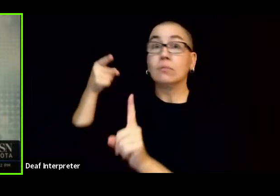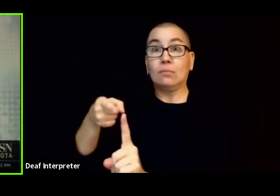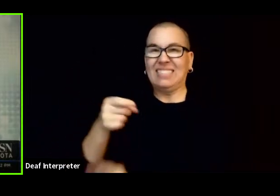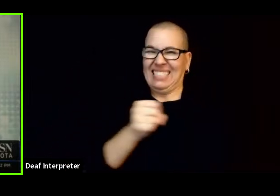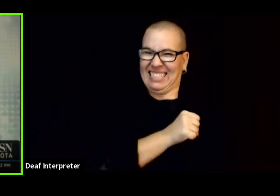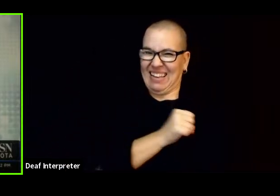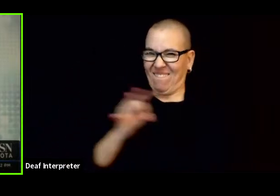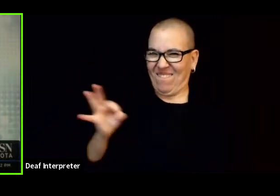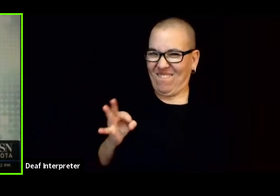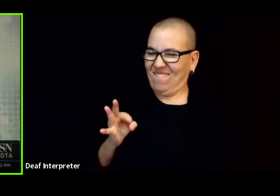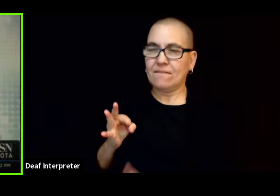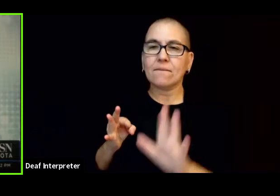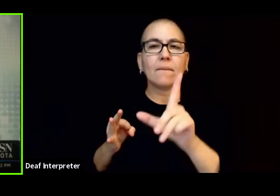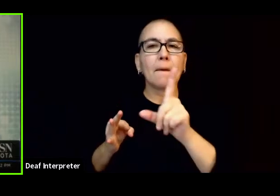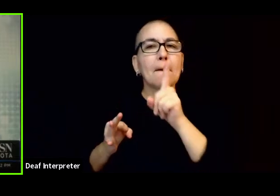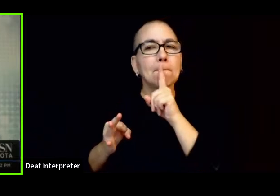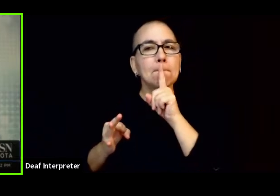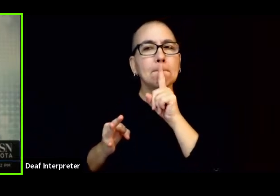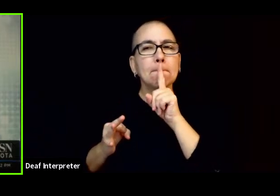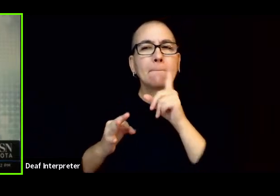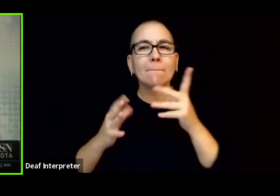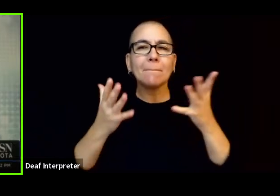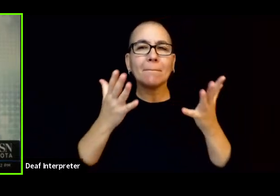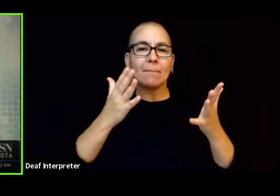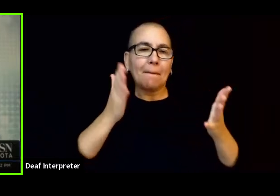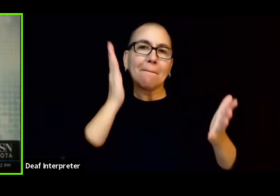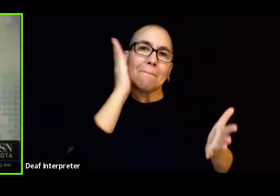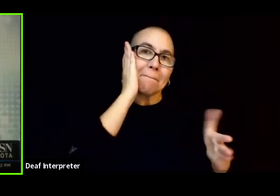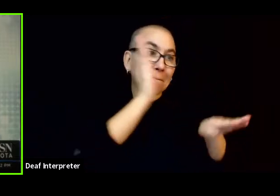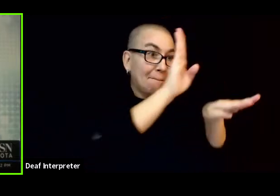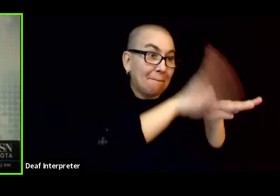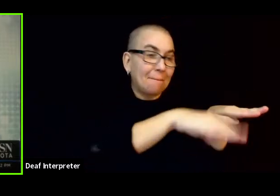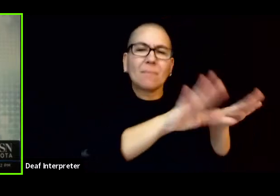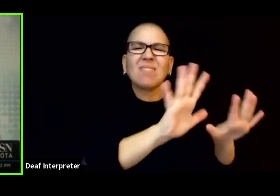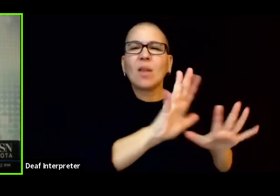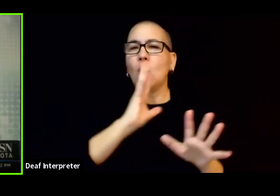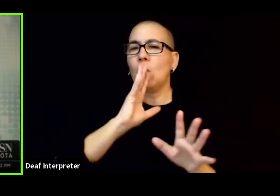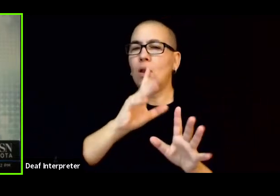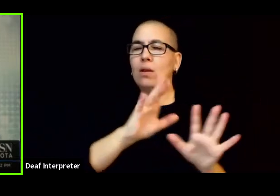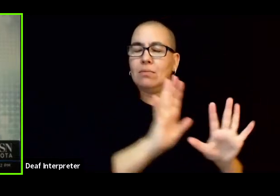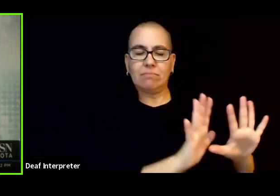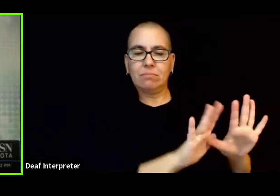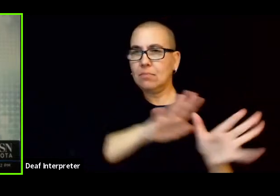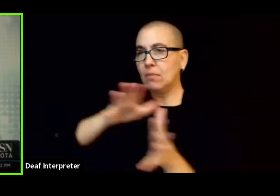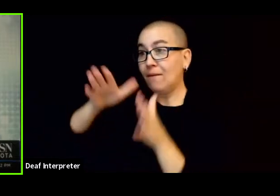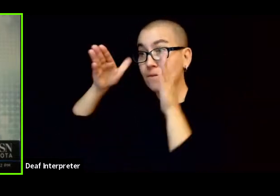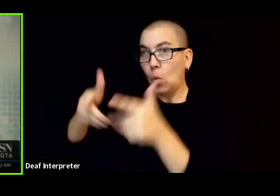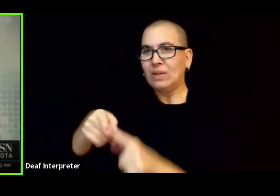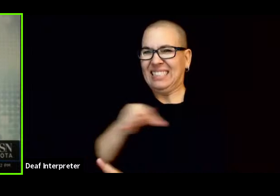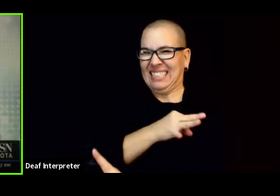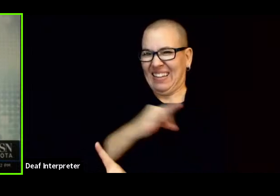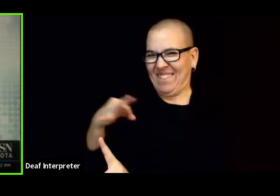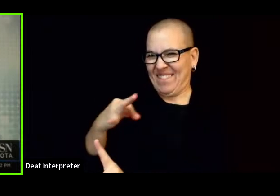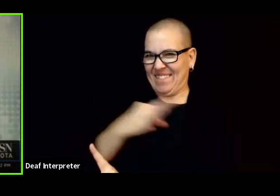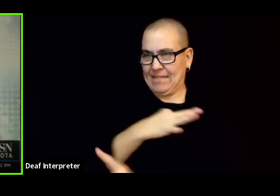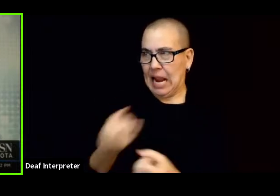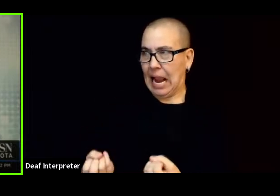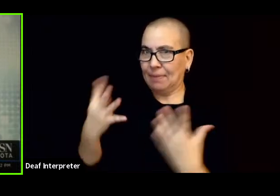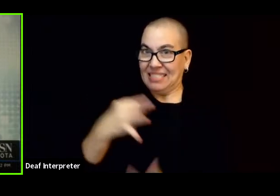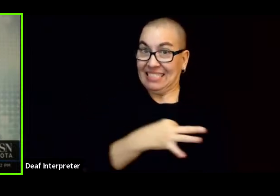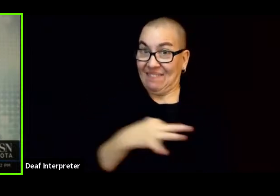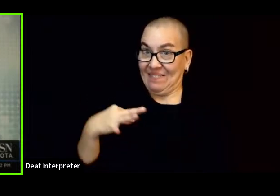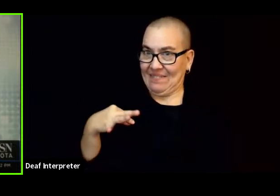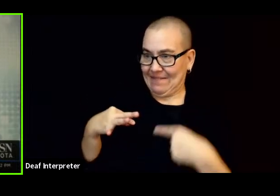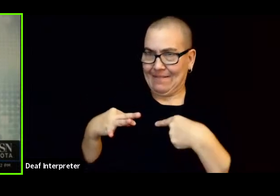physical capacity. And there's, as I know you know, and we don't need to get too into the weeds on this, but there have been a lot of changes in federal